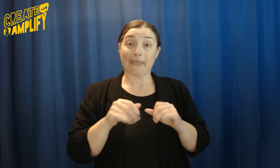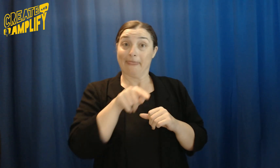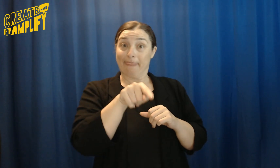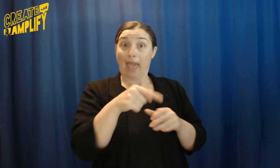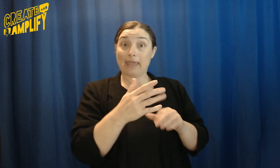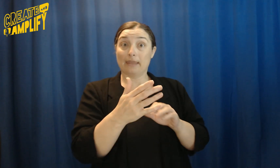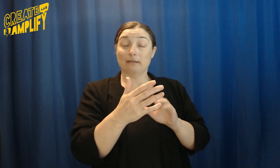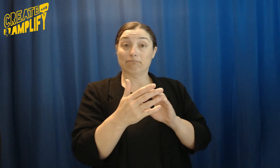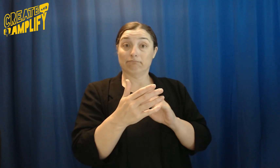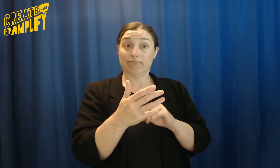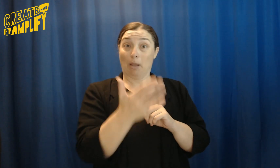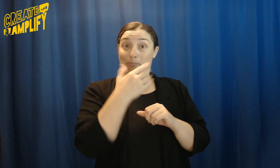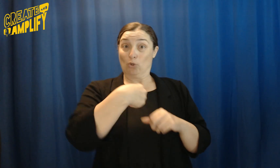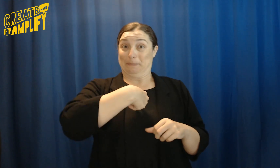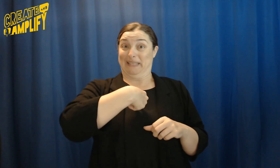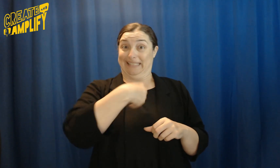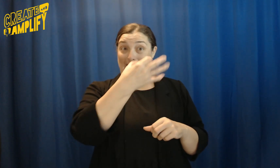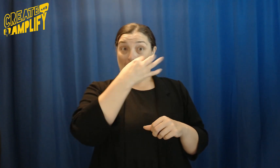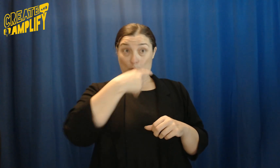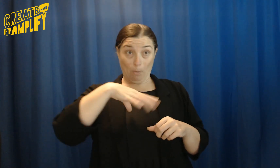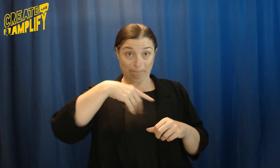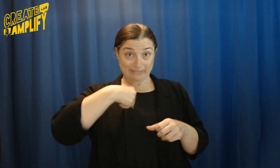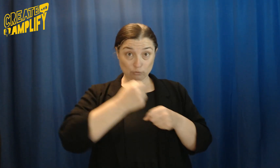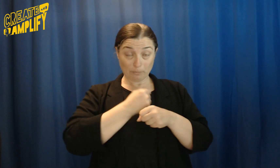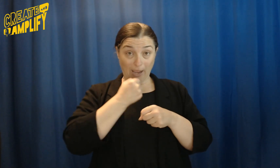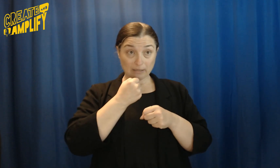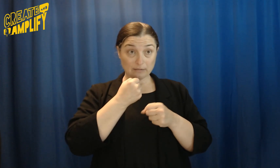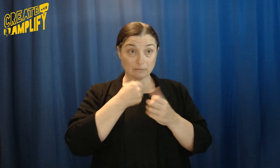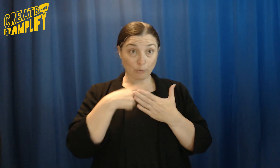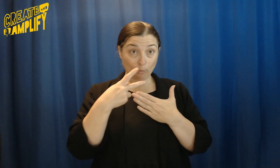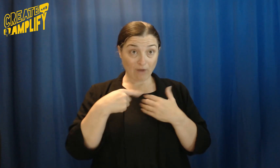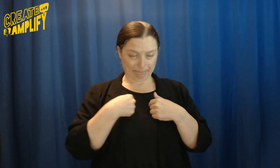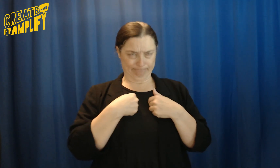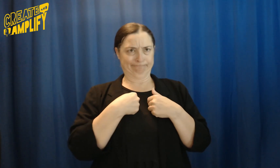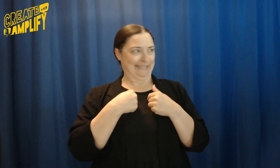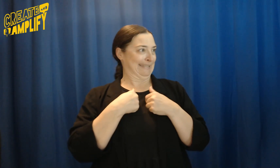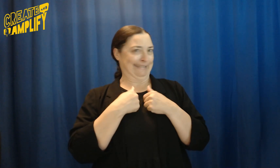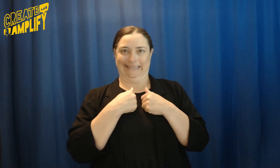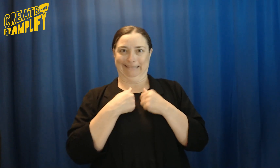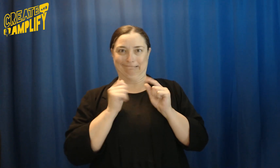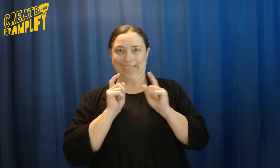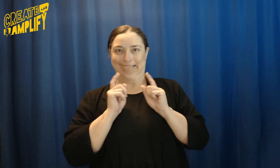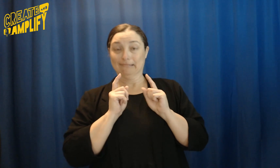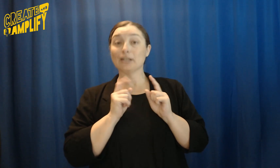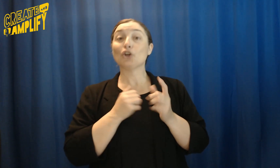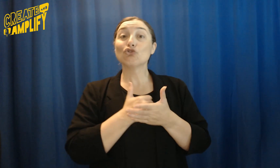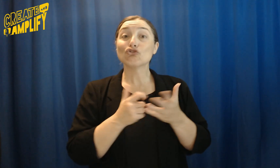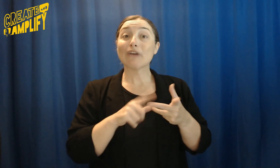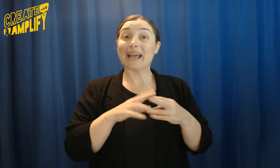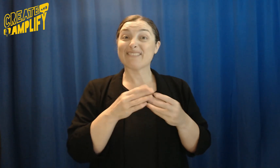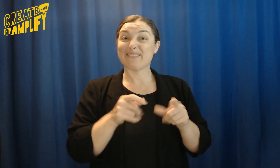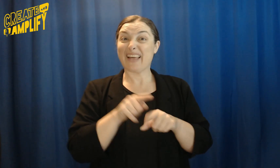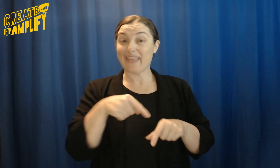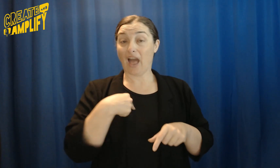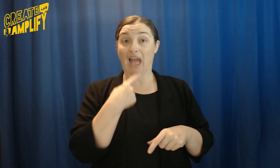you want to do a show? And I was like, what? What do you mean? And usually when something really lovely like that happens, I just laugh in a